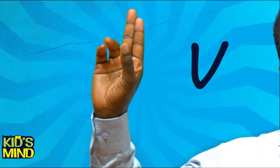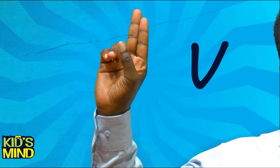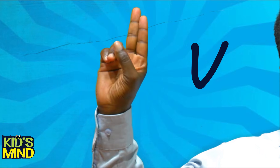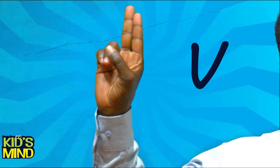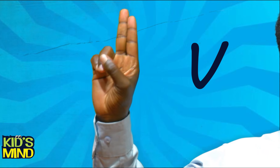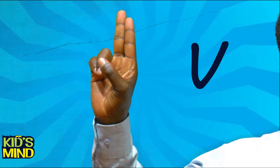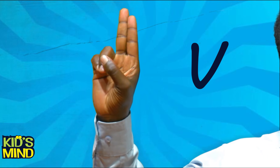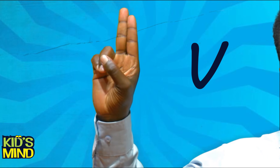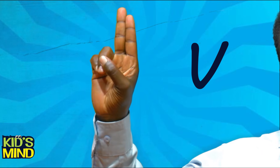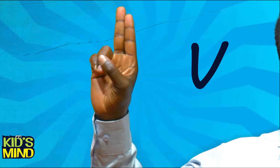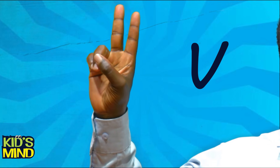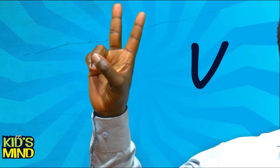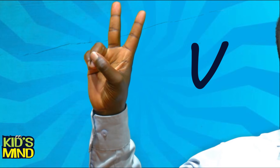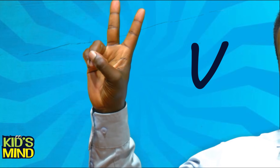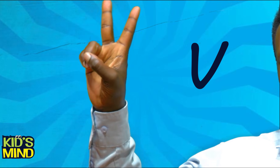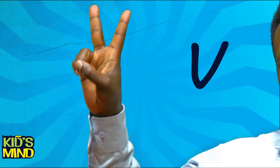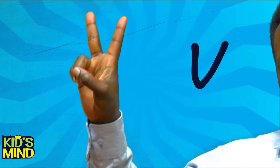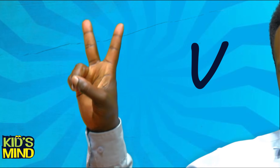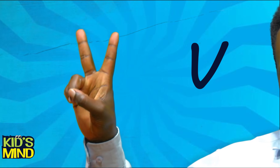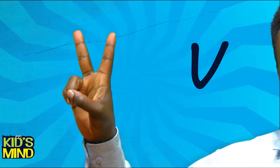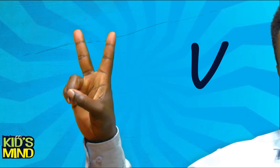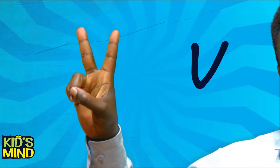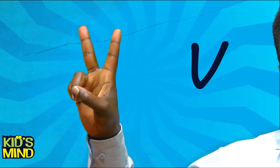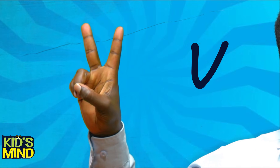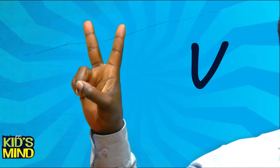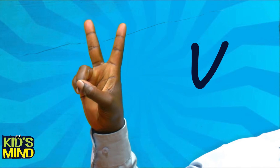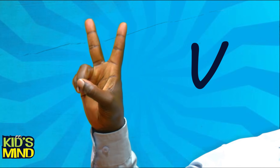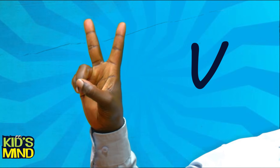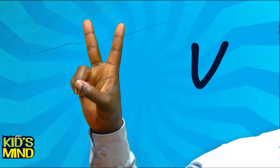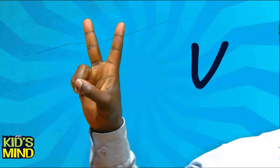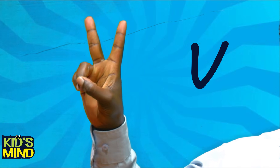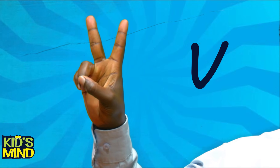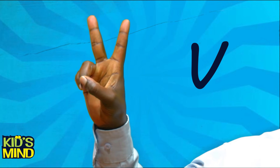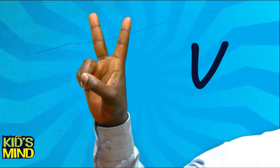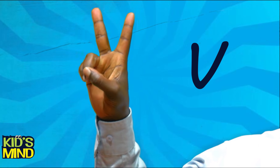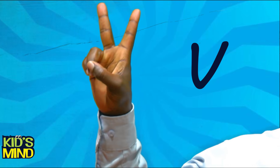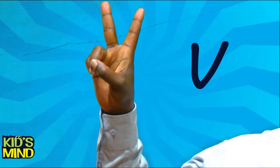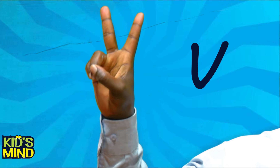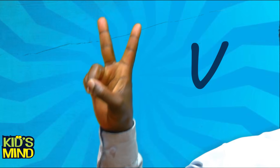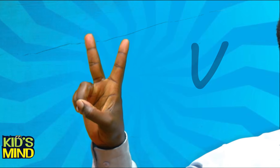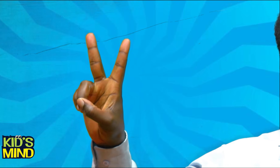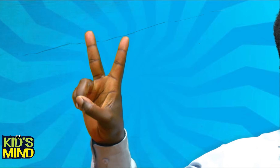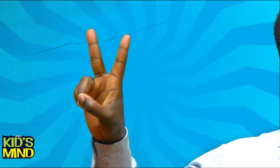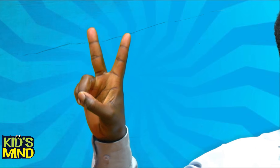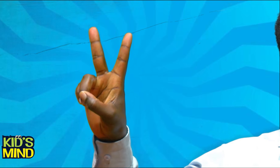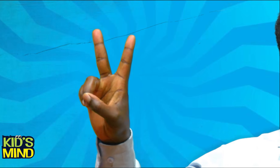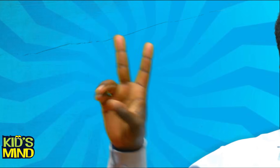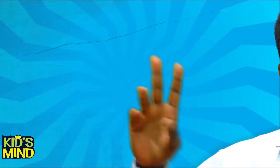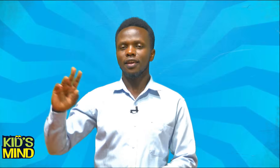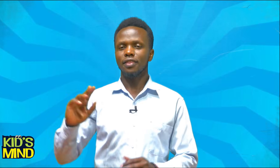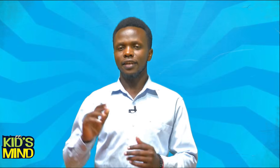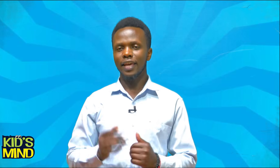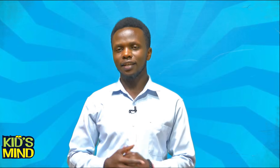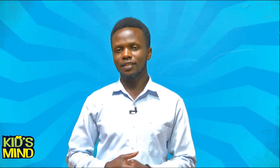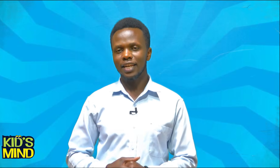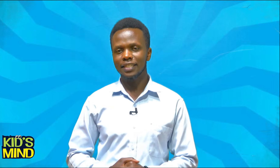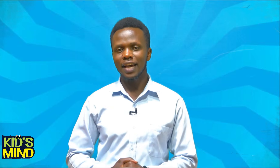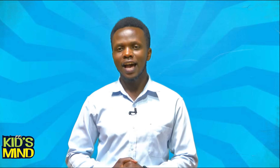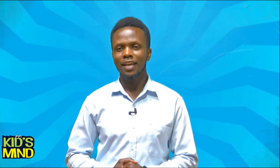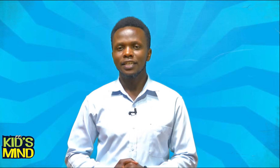2 fingers, you just separate them. This is letter V. The next letter,